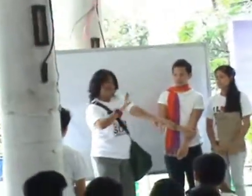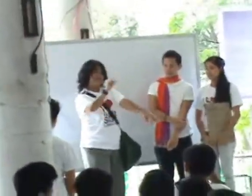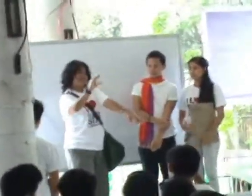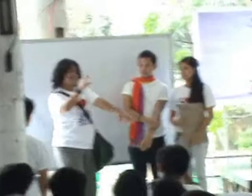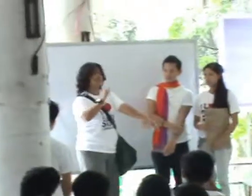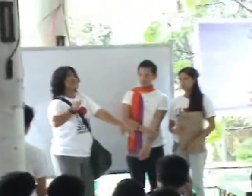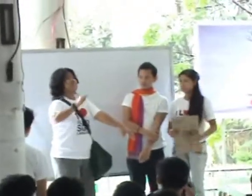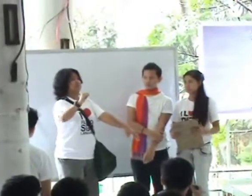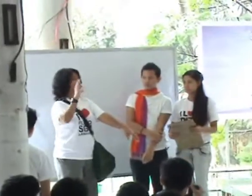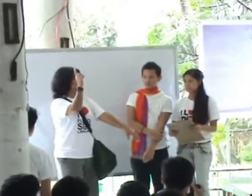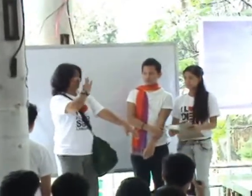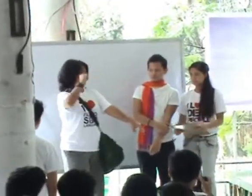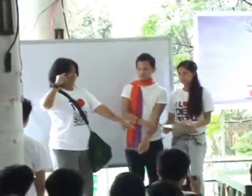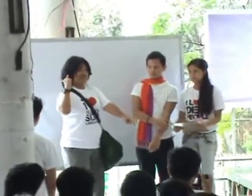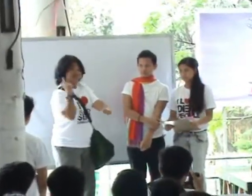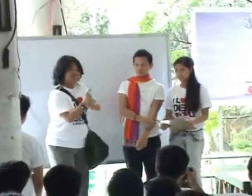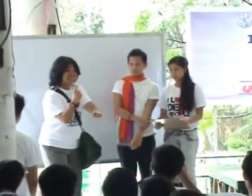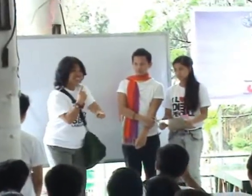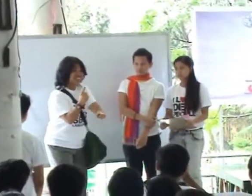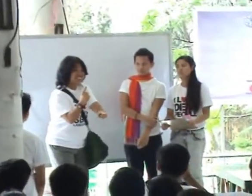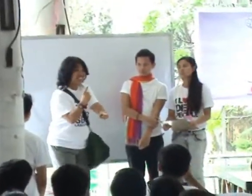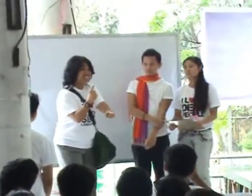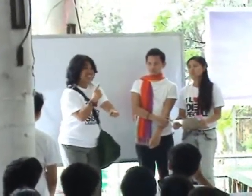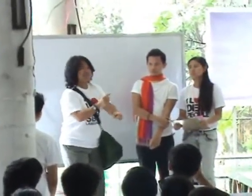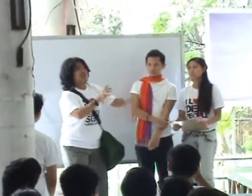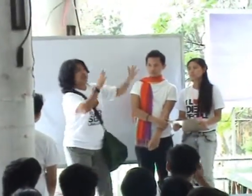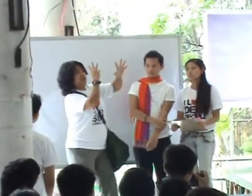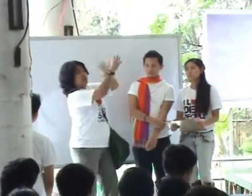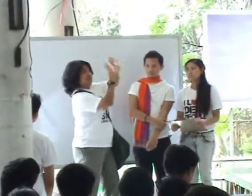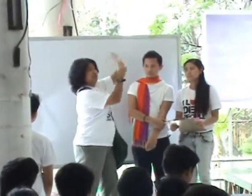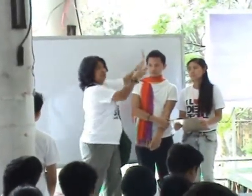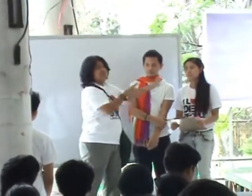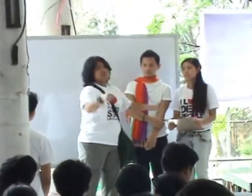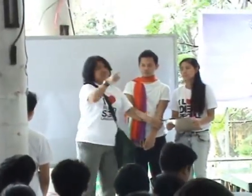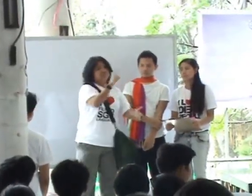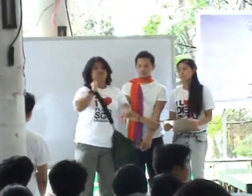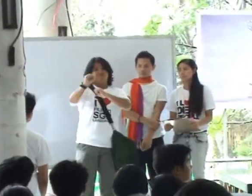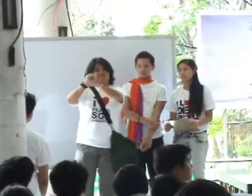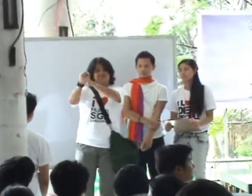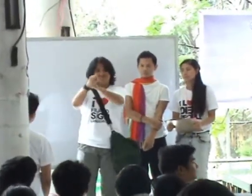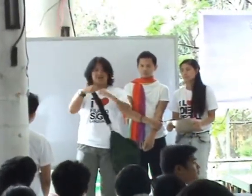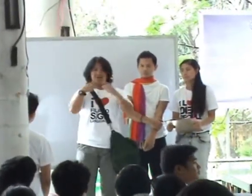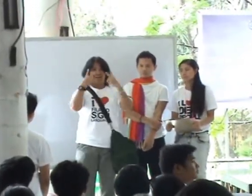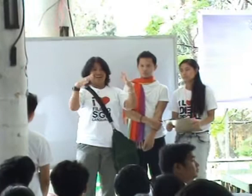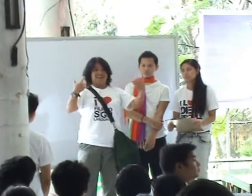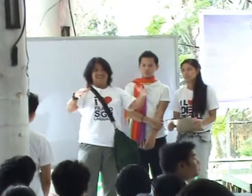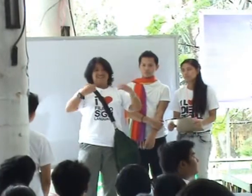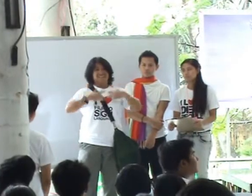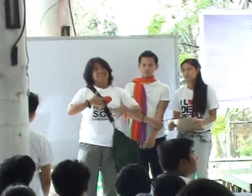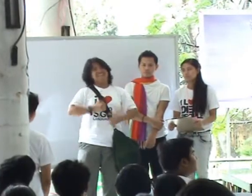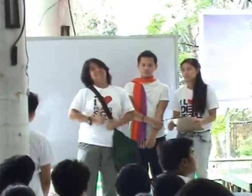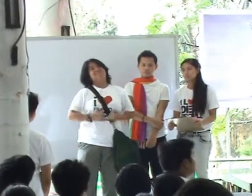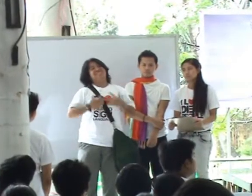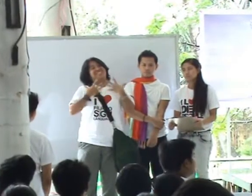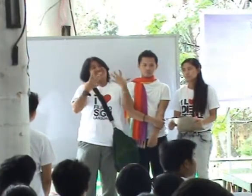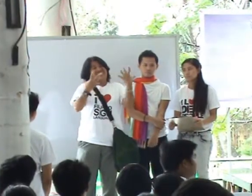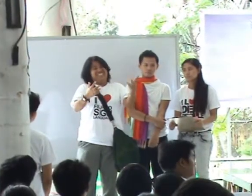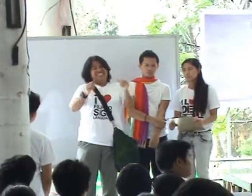community, within the front of the deaf community. Diba, we are Filipino. Talaga naman na we advocate in regards to this celebration. And